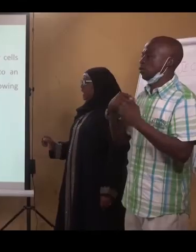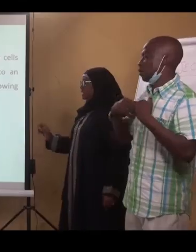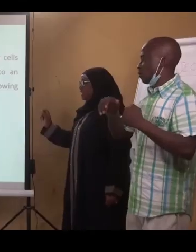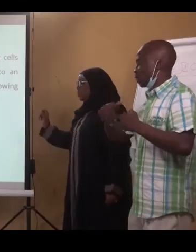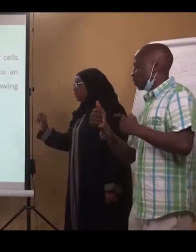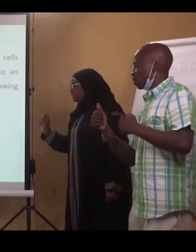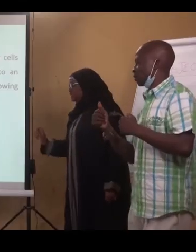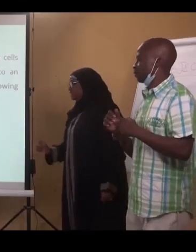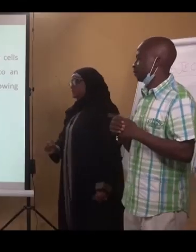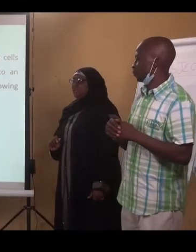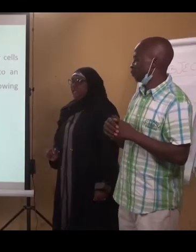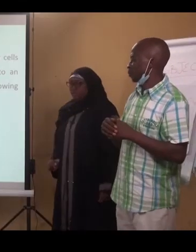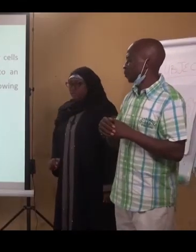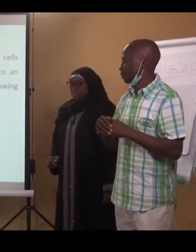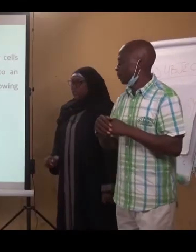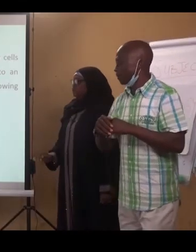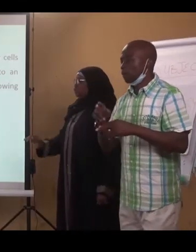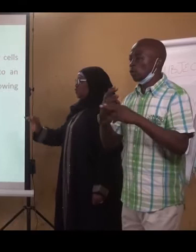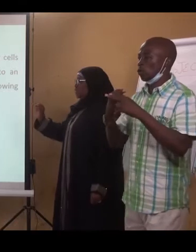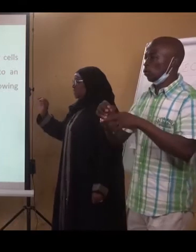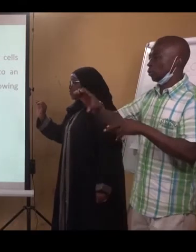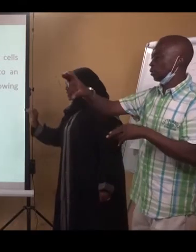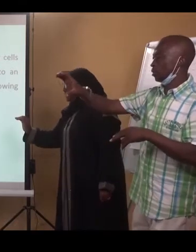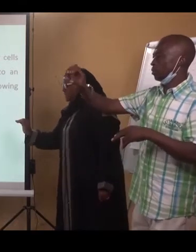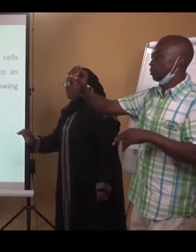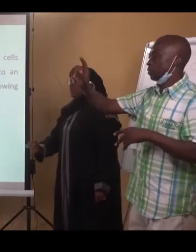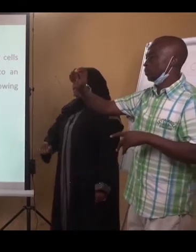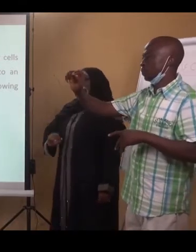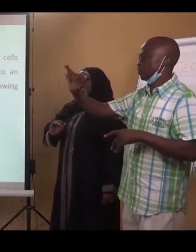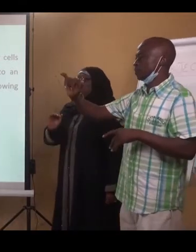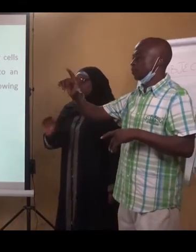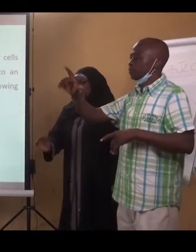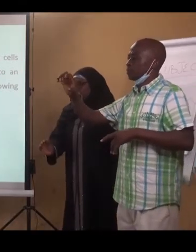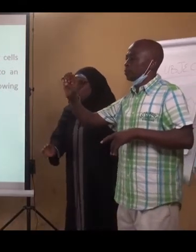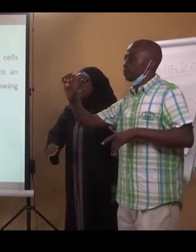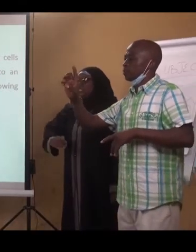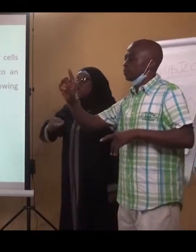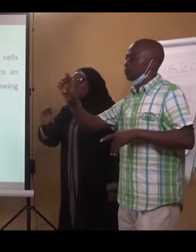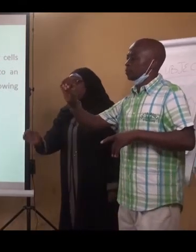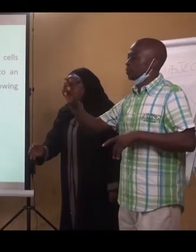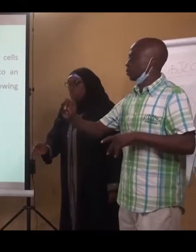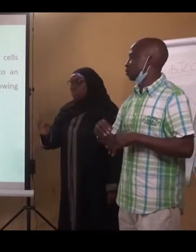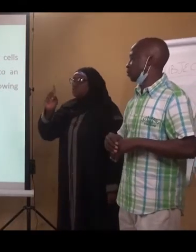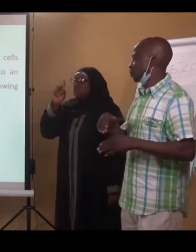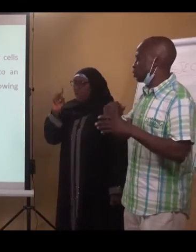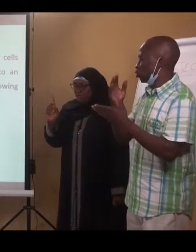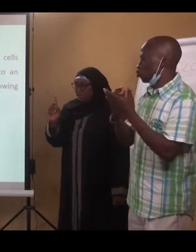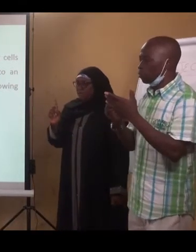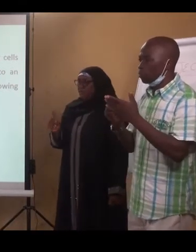the cotyledon. So the cotyledon in some seeds or in some embryo is one, but in